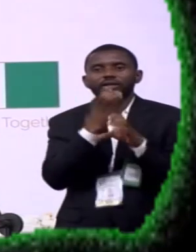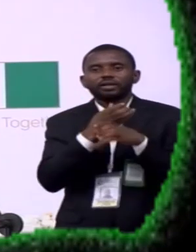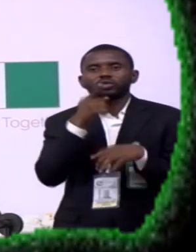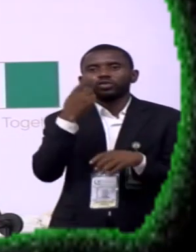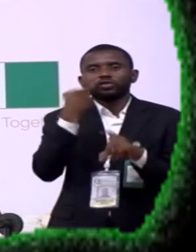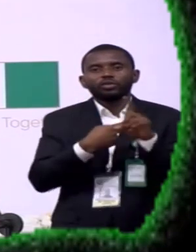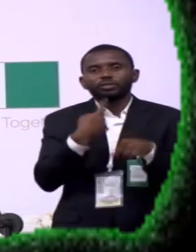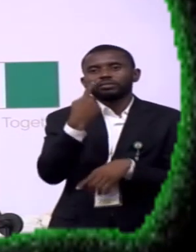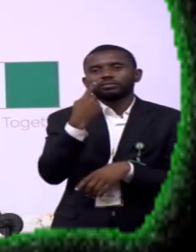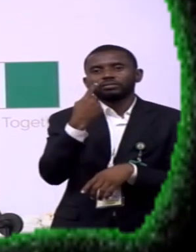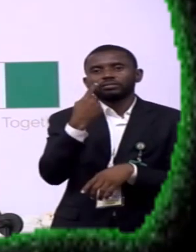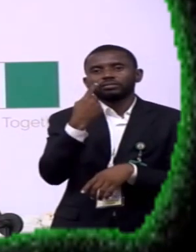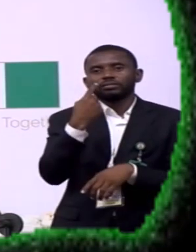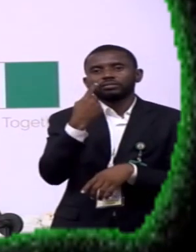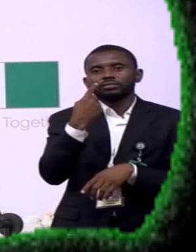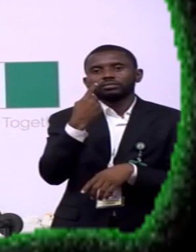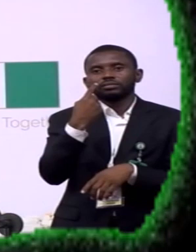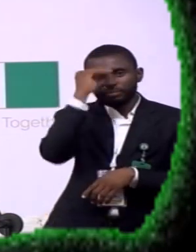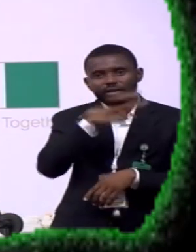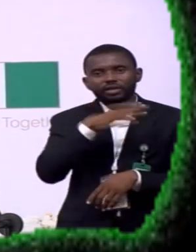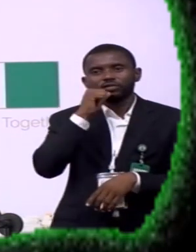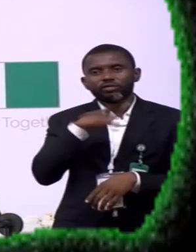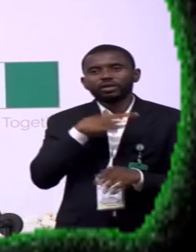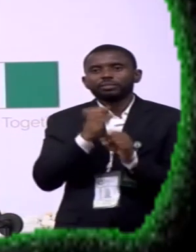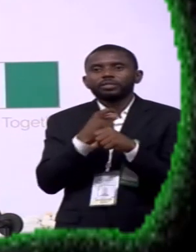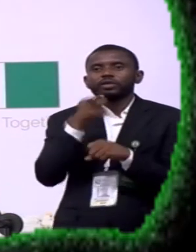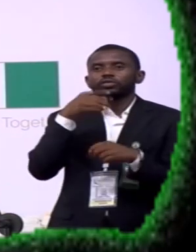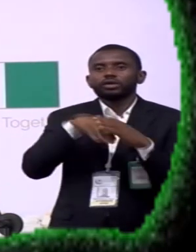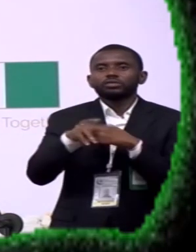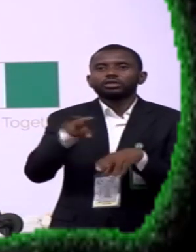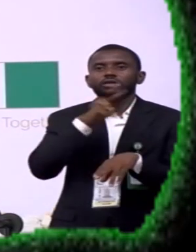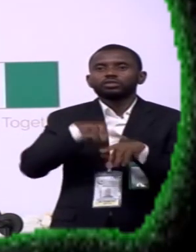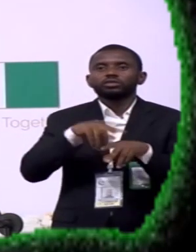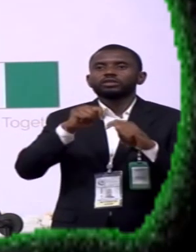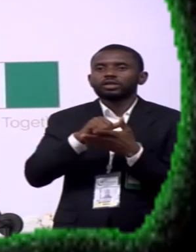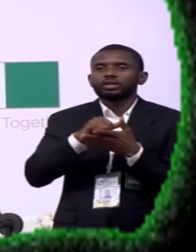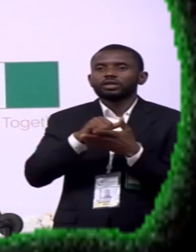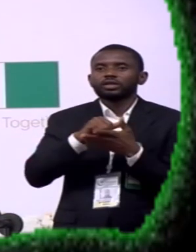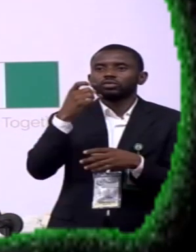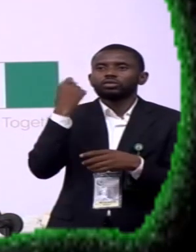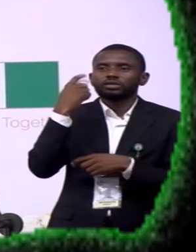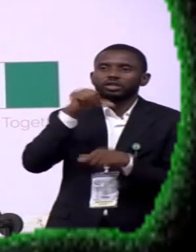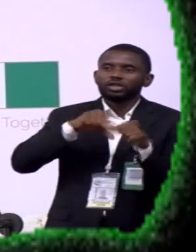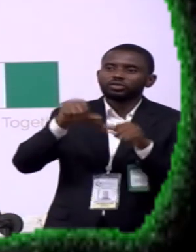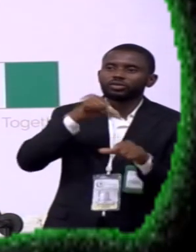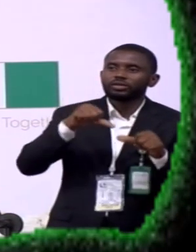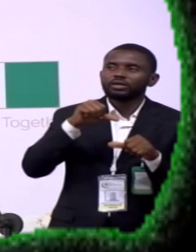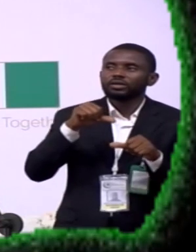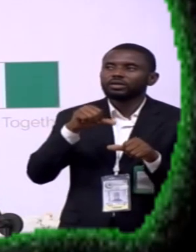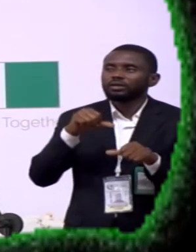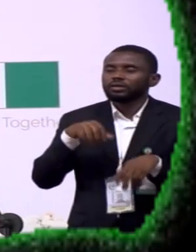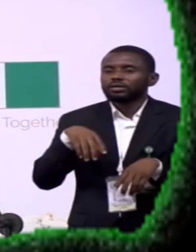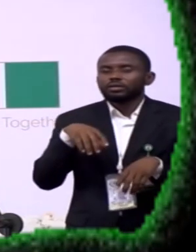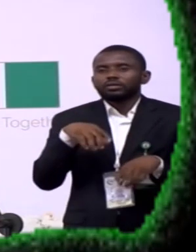and a female, and made you into nations and tribes so that you understand each other, not that you despise one